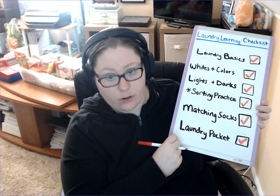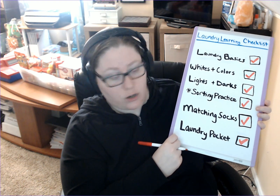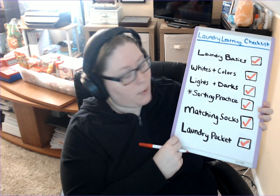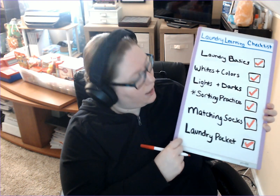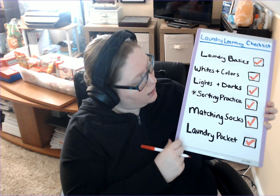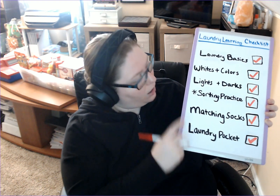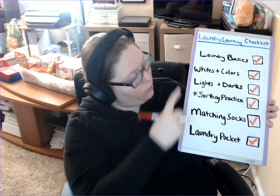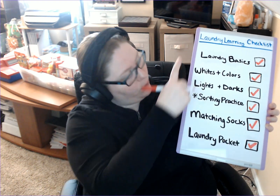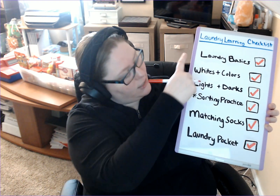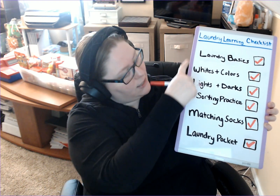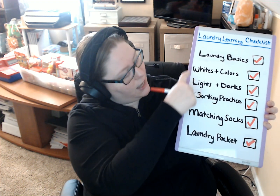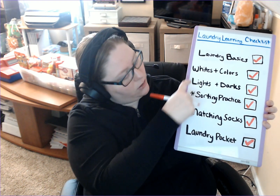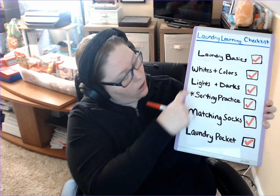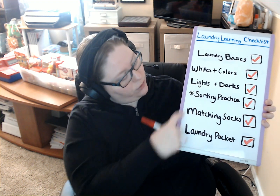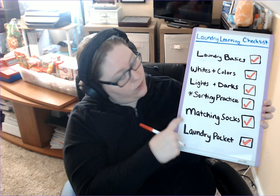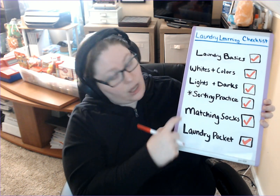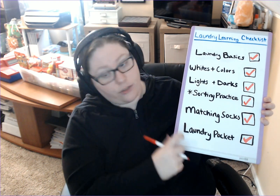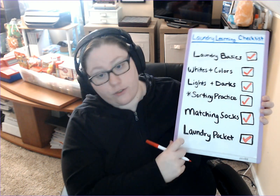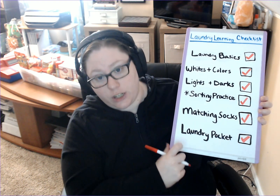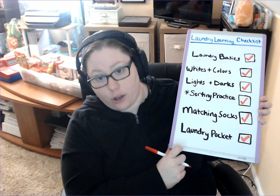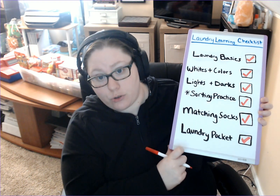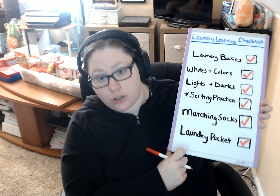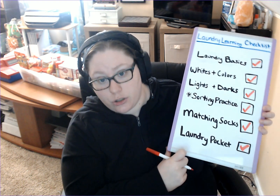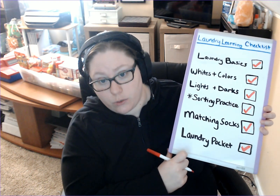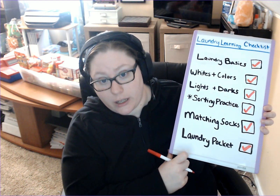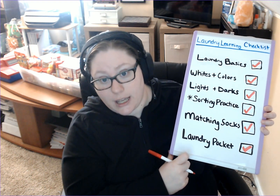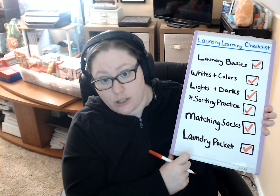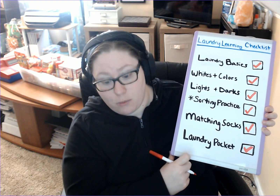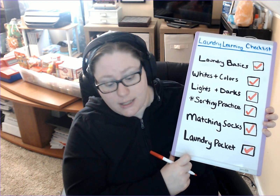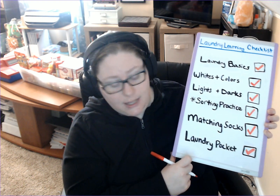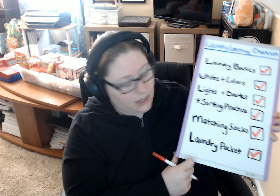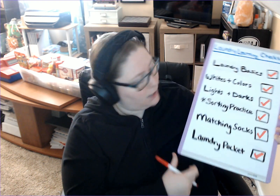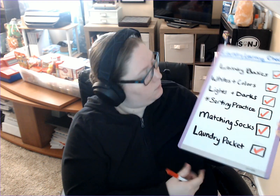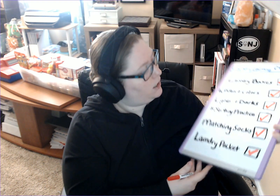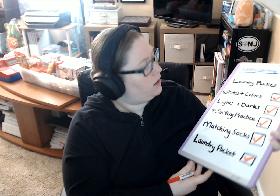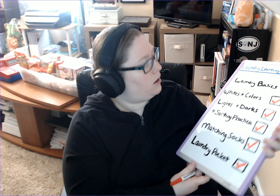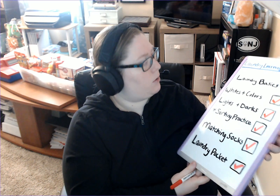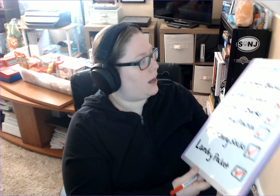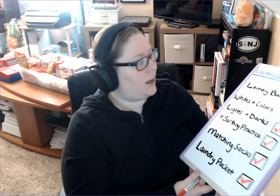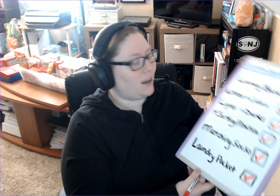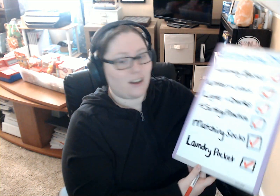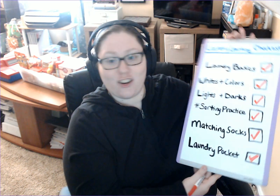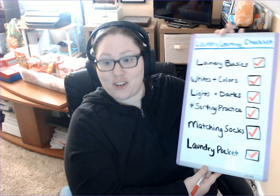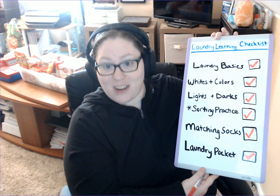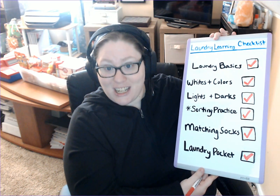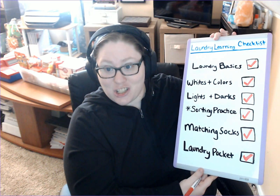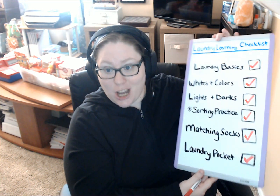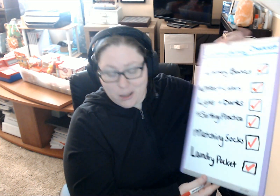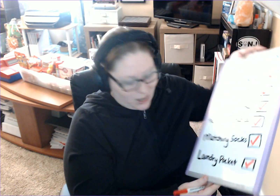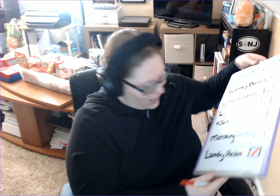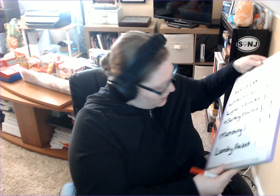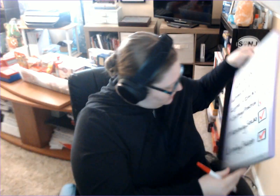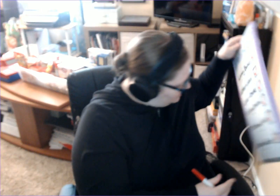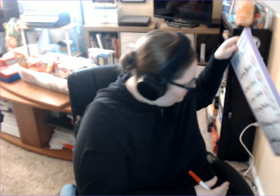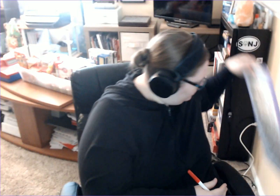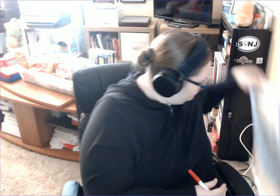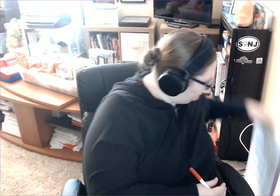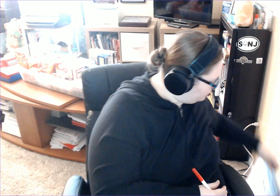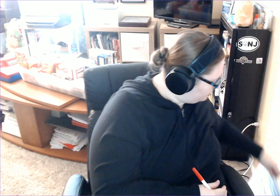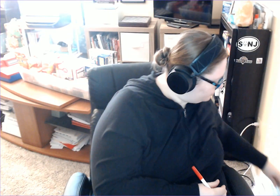packet, I'll resend all of the other videos too in case you missed any. Okay? Great job, guys!